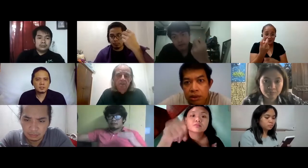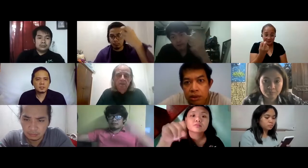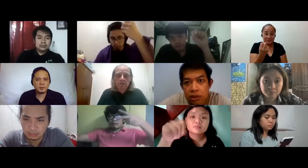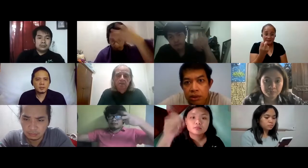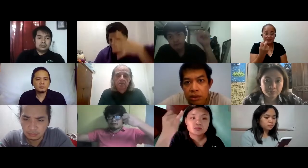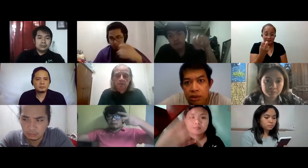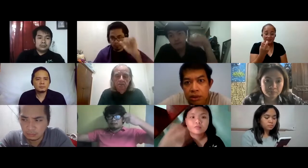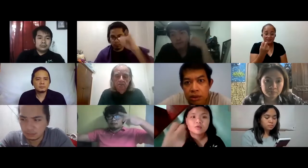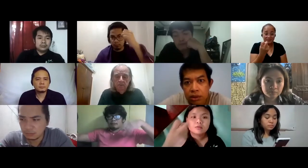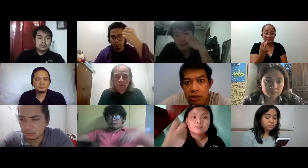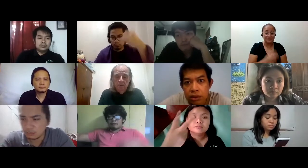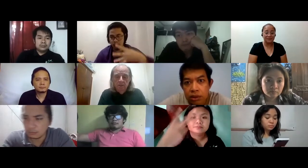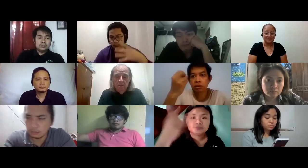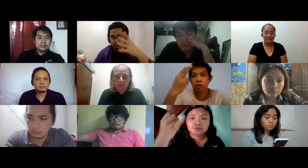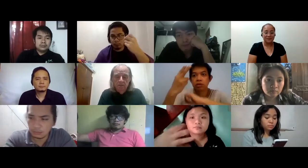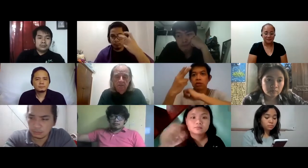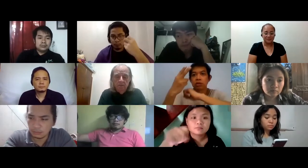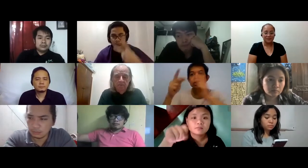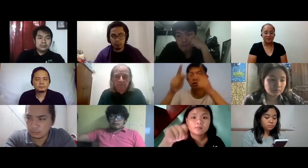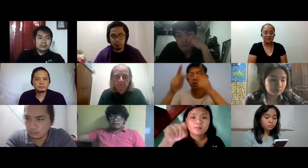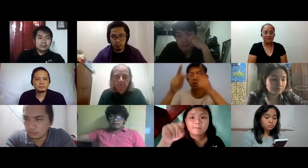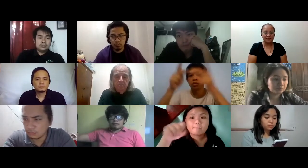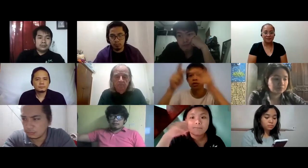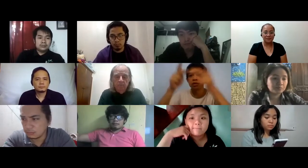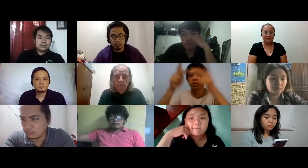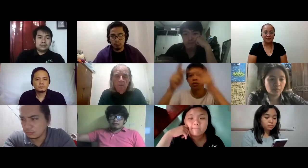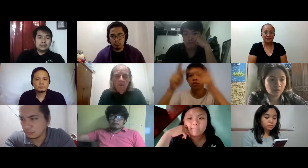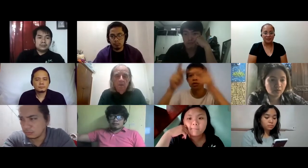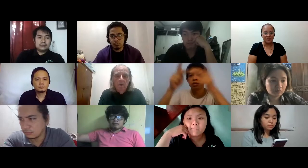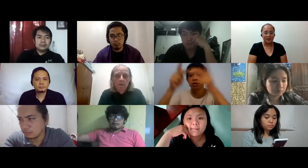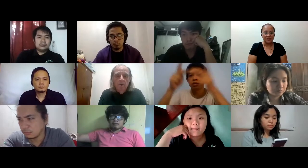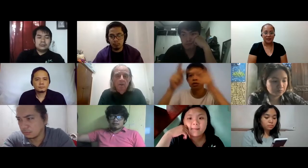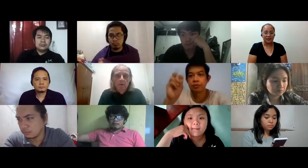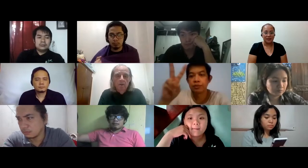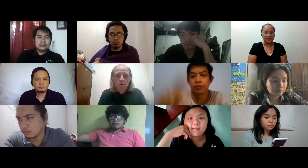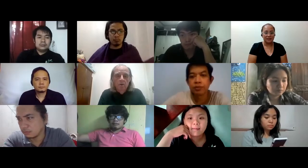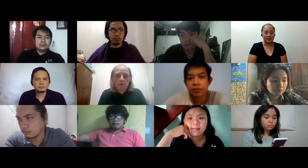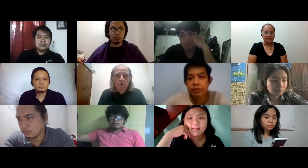Okay. Yes, sir. 12. Okay, so